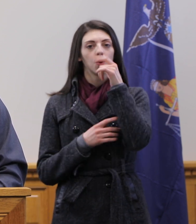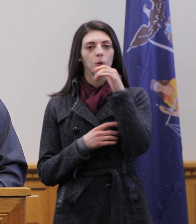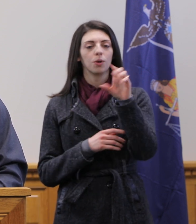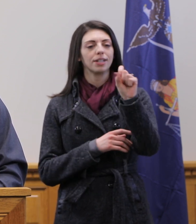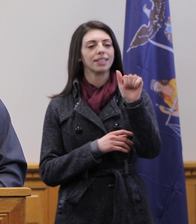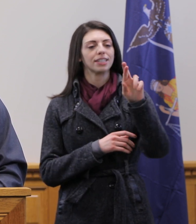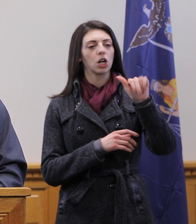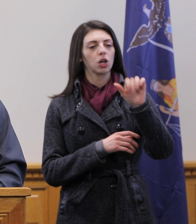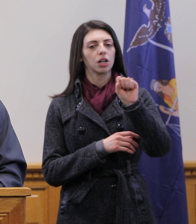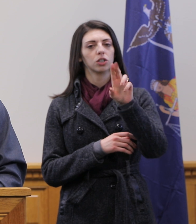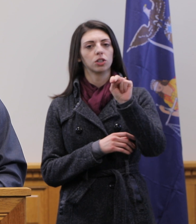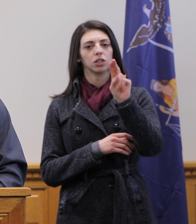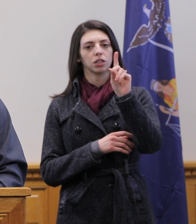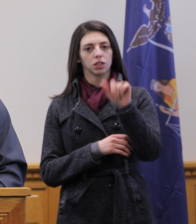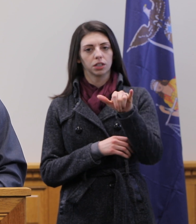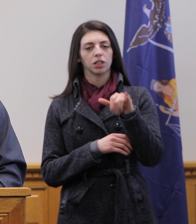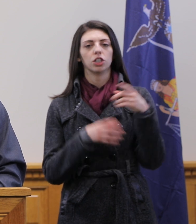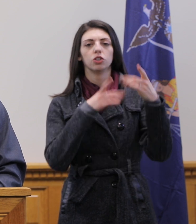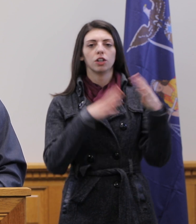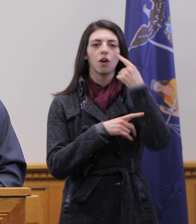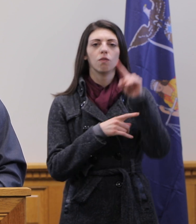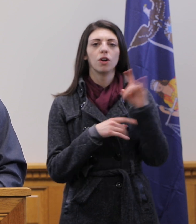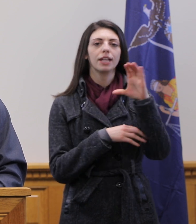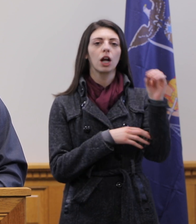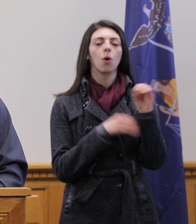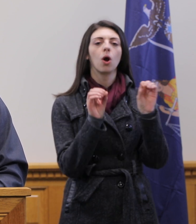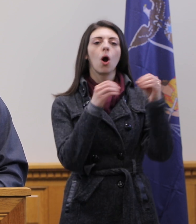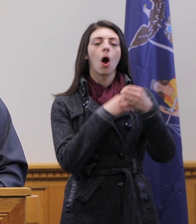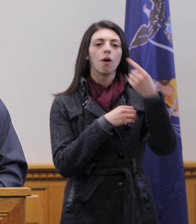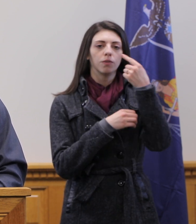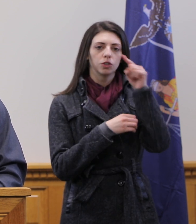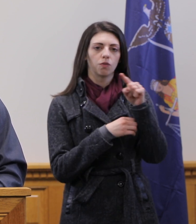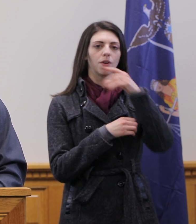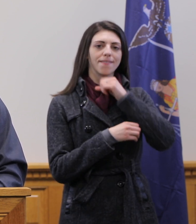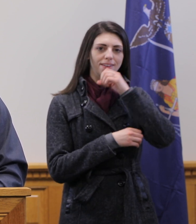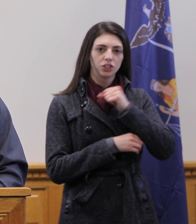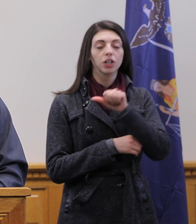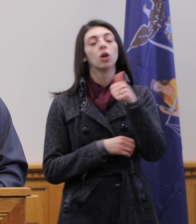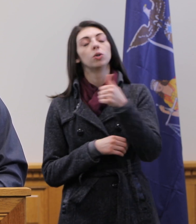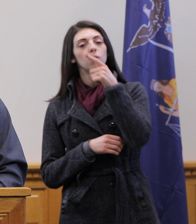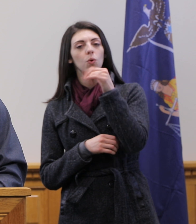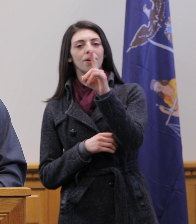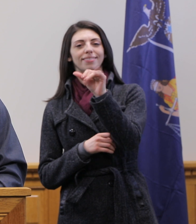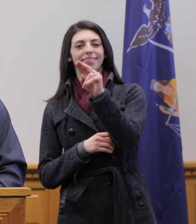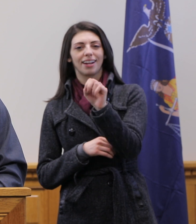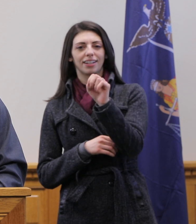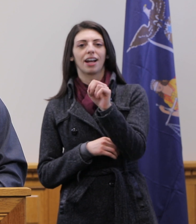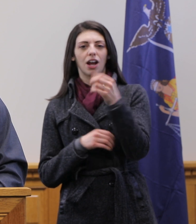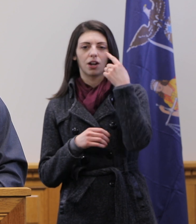Sarah Sunday, Director of the County Office for the Aging, and Diane Oldenburg, Senior Public Health Educator for the County Health